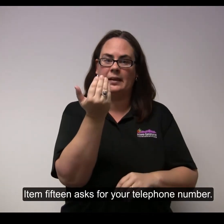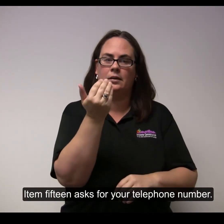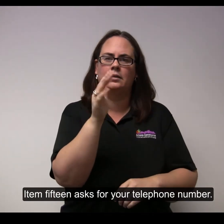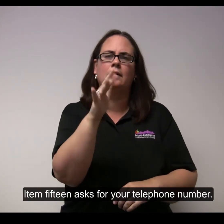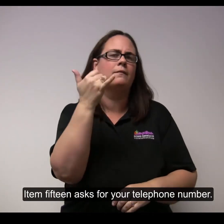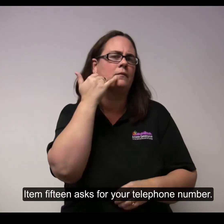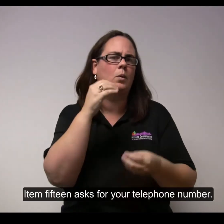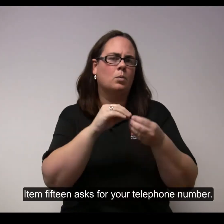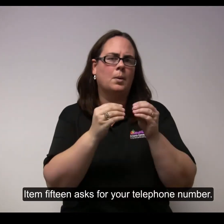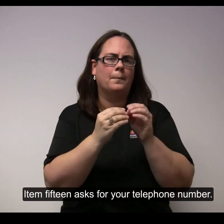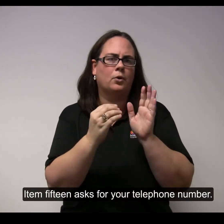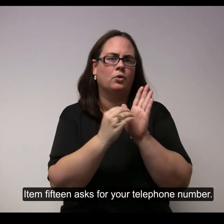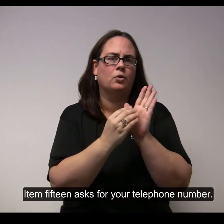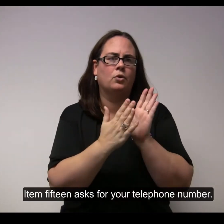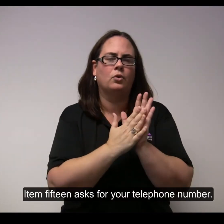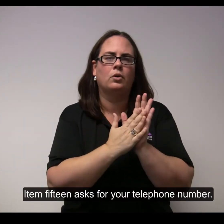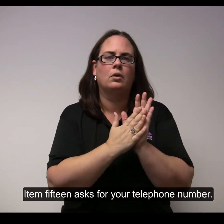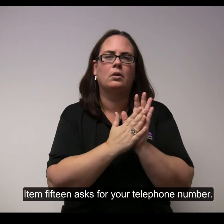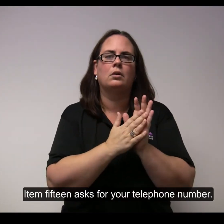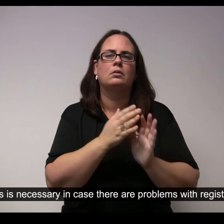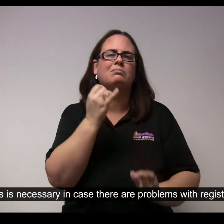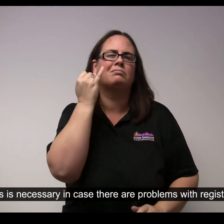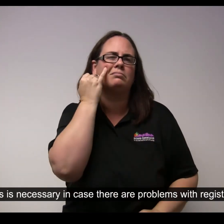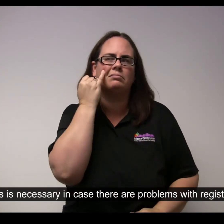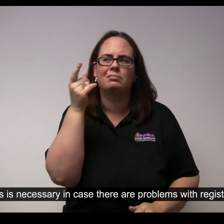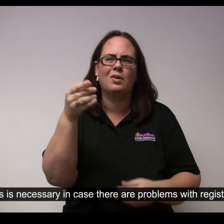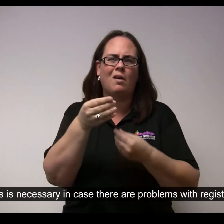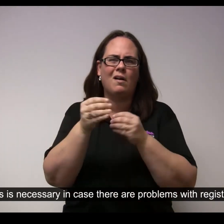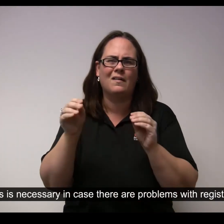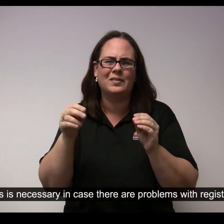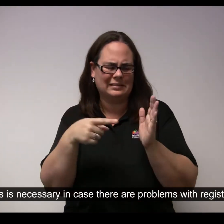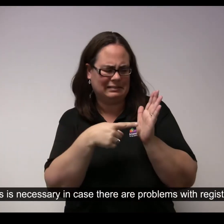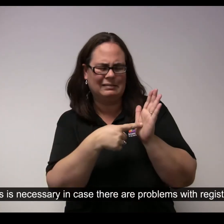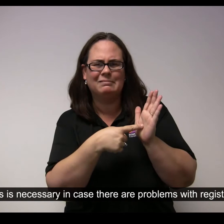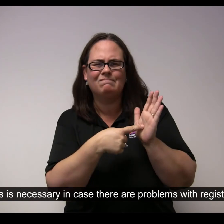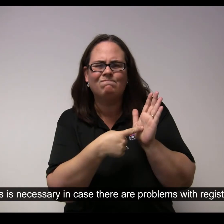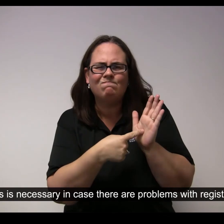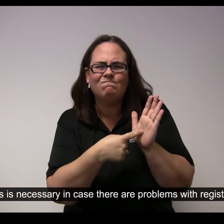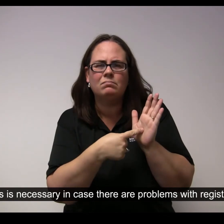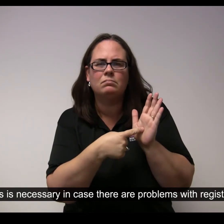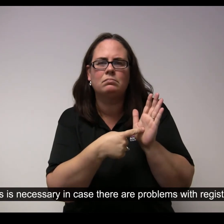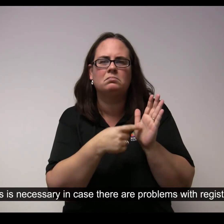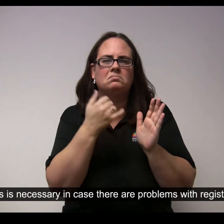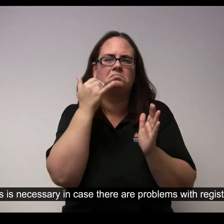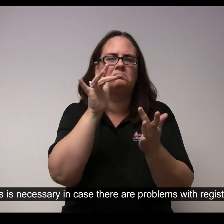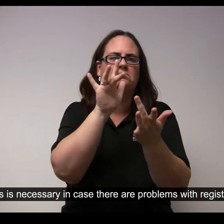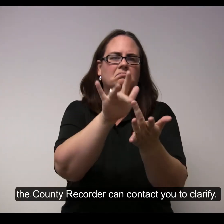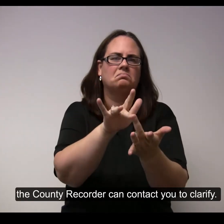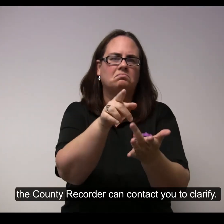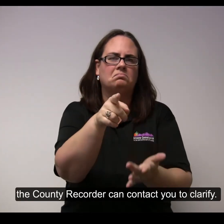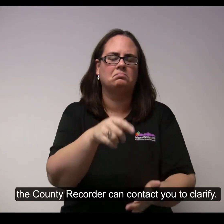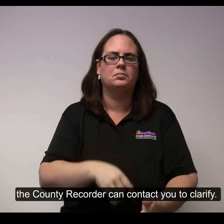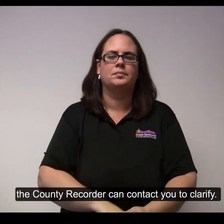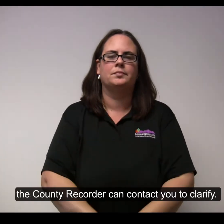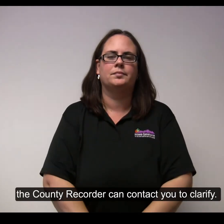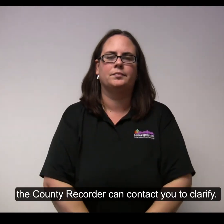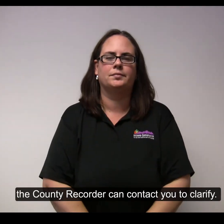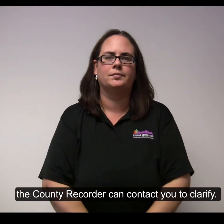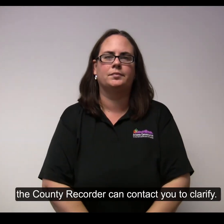Item 15 asks for your telephone number. This is necessary in case there are problems with registration. The county recorder can contact